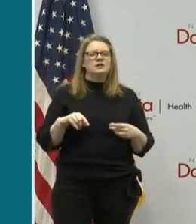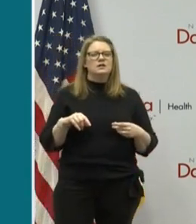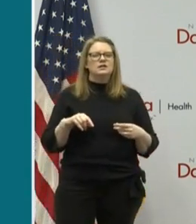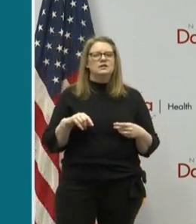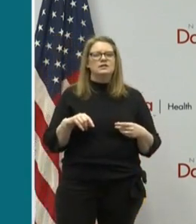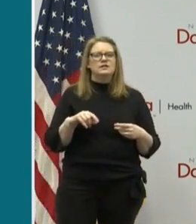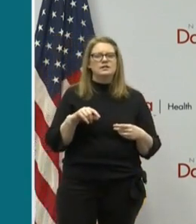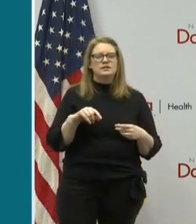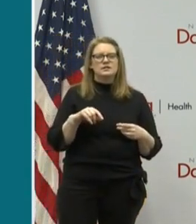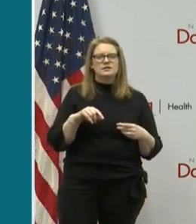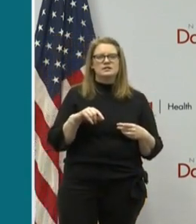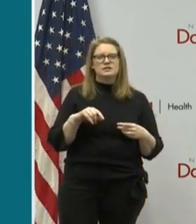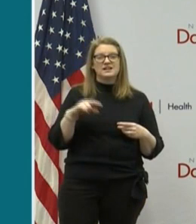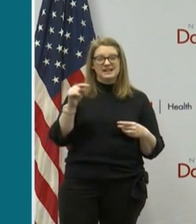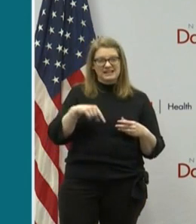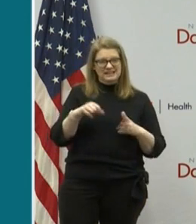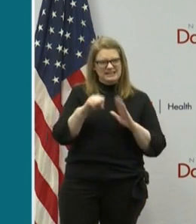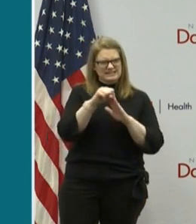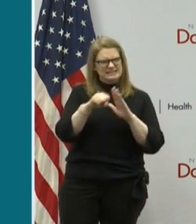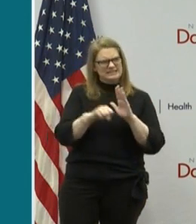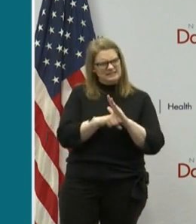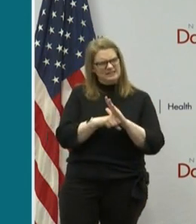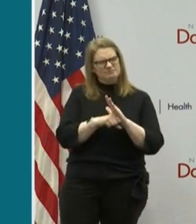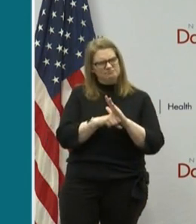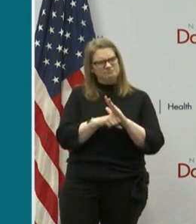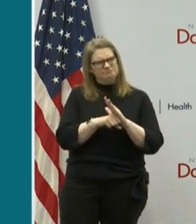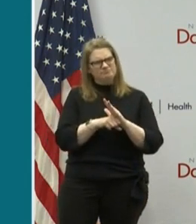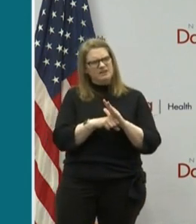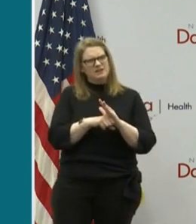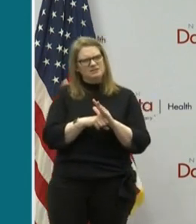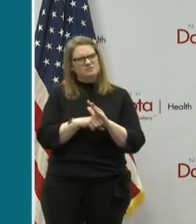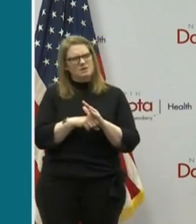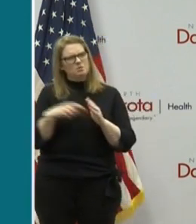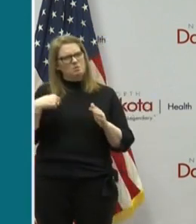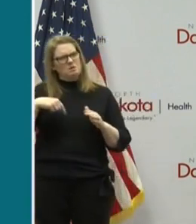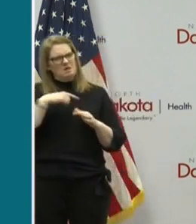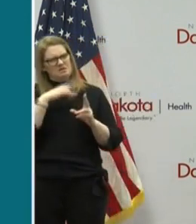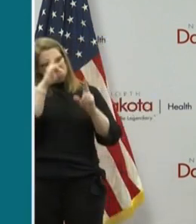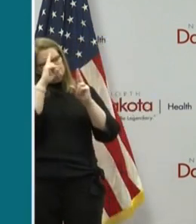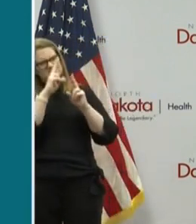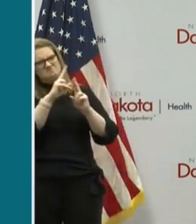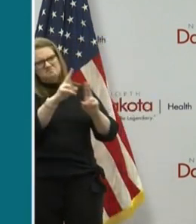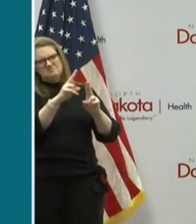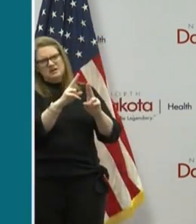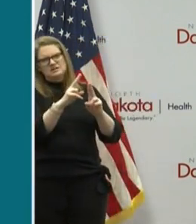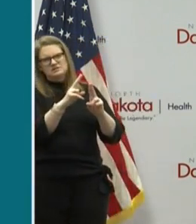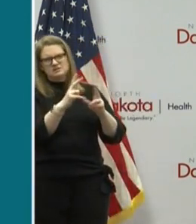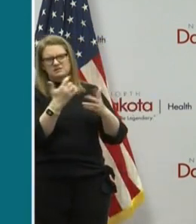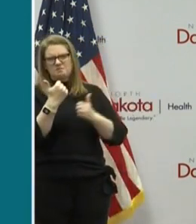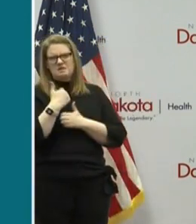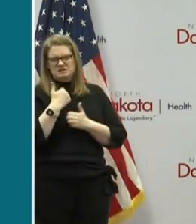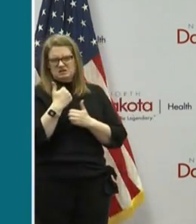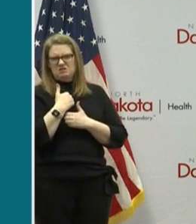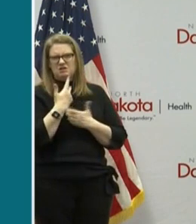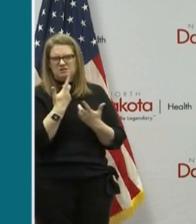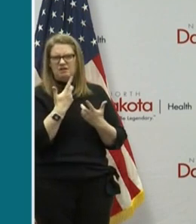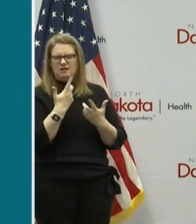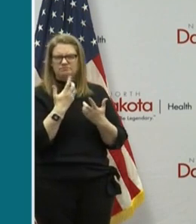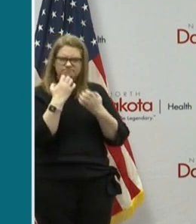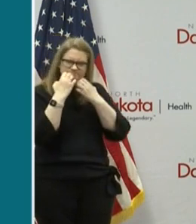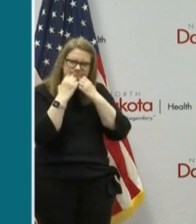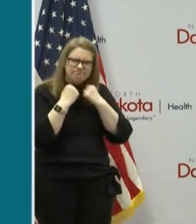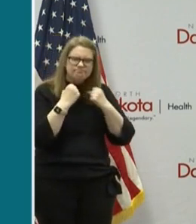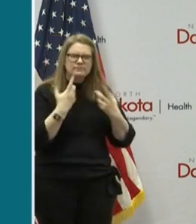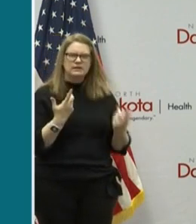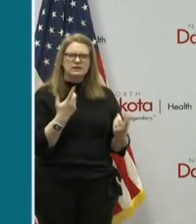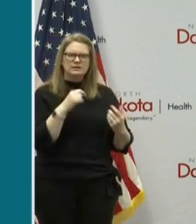We want to be a state that's regarded as the most military-friendly state in the nation. And there's a number of ways that we can do that, and